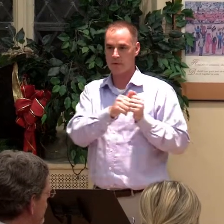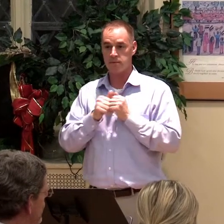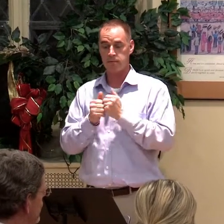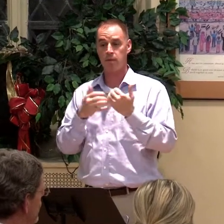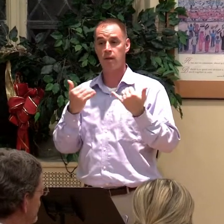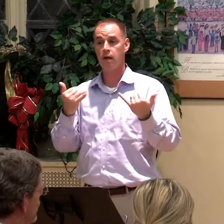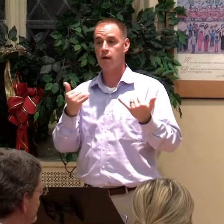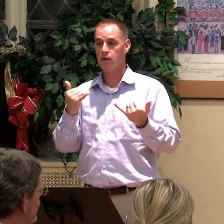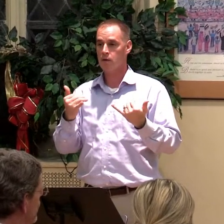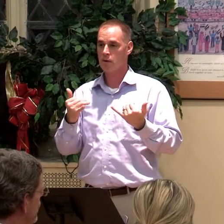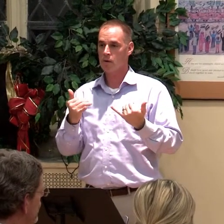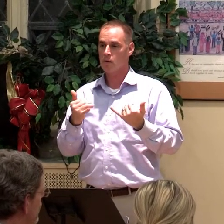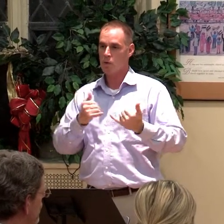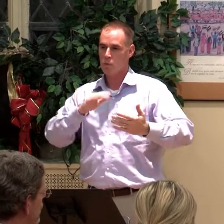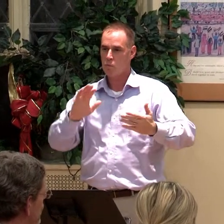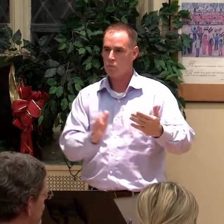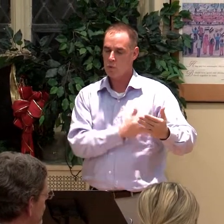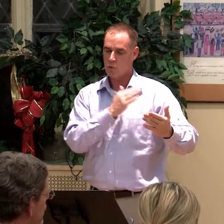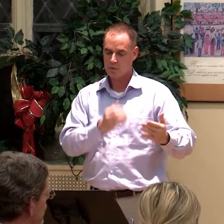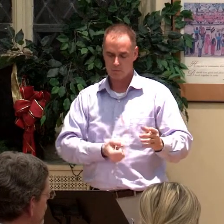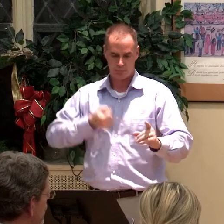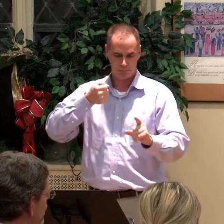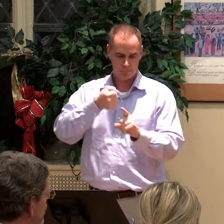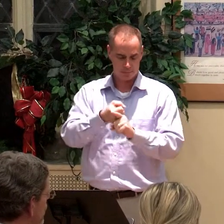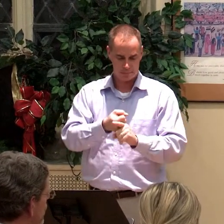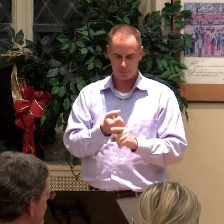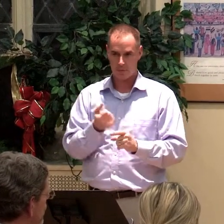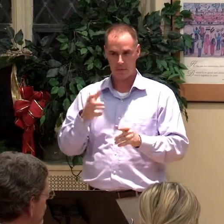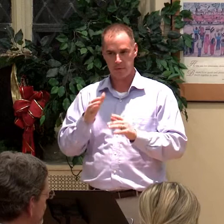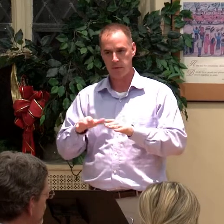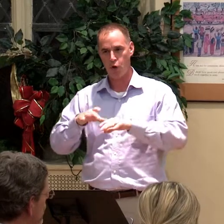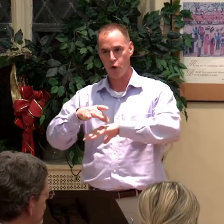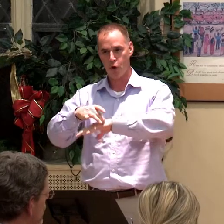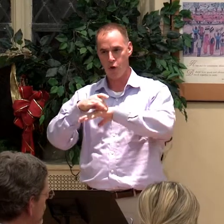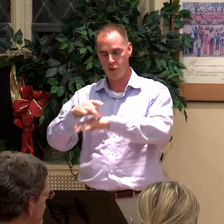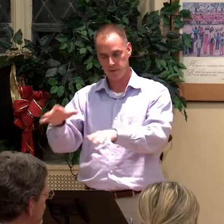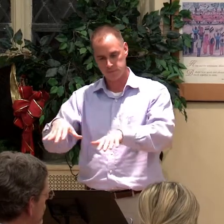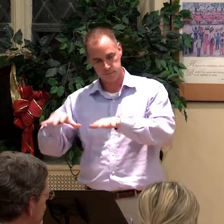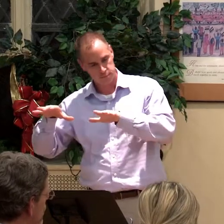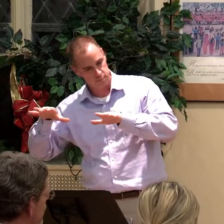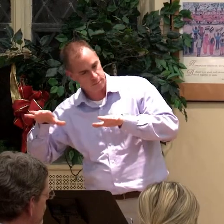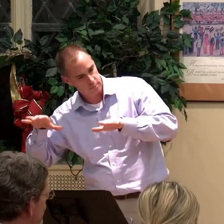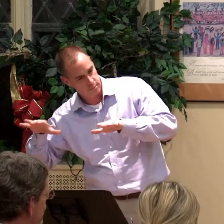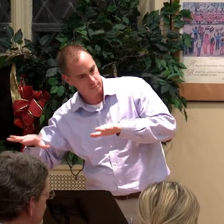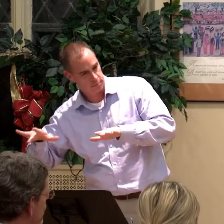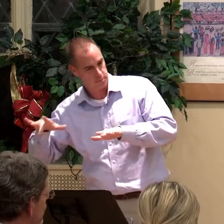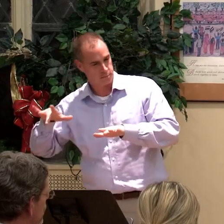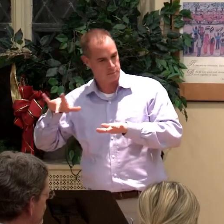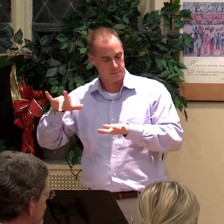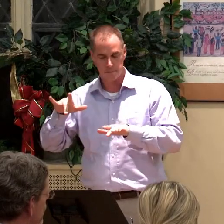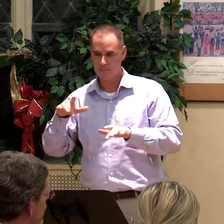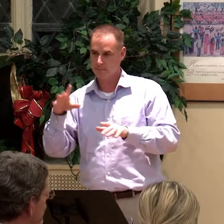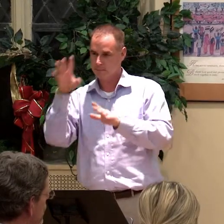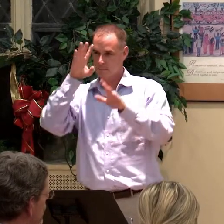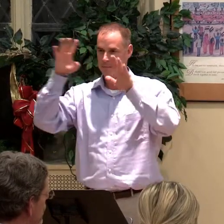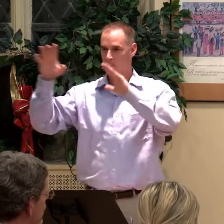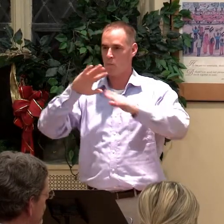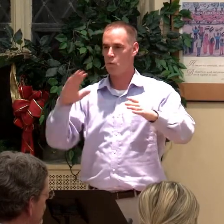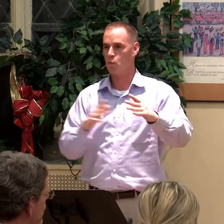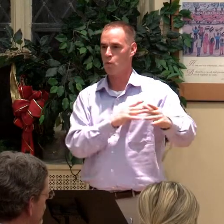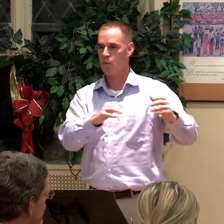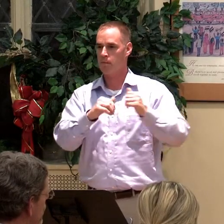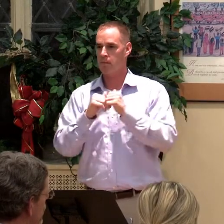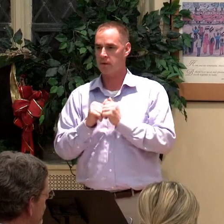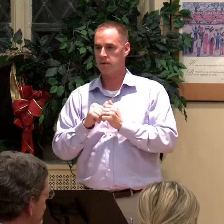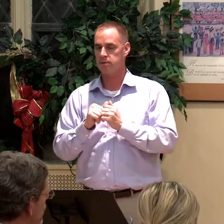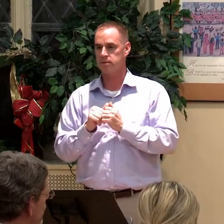her lungs of music, I press my body close to hers and make up my own melody with her. She fills terracotta bowls